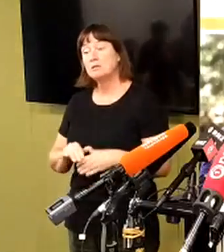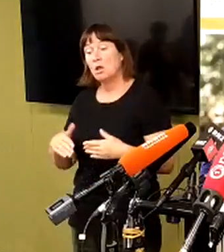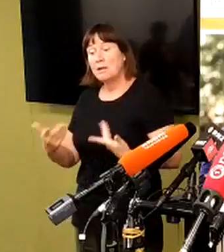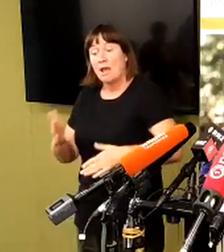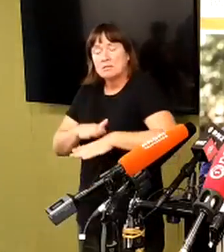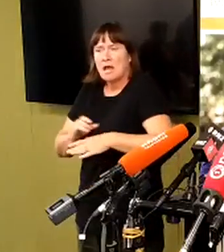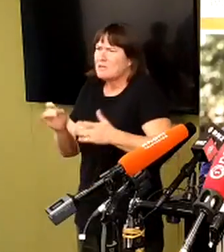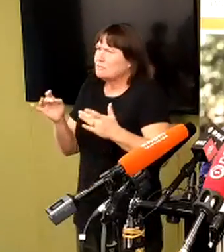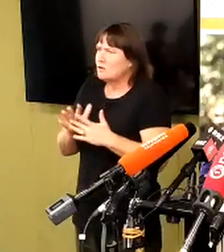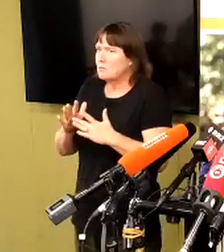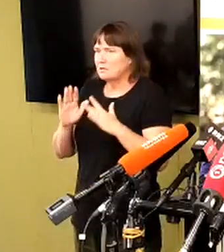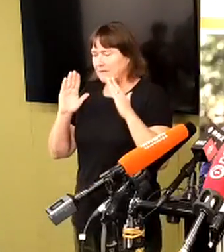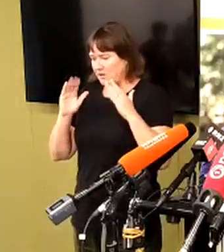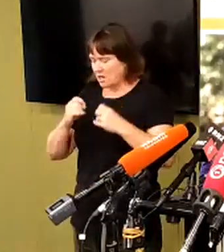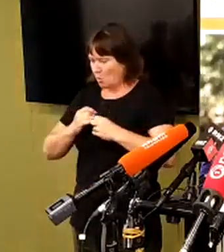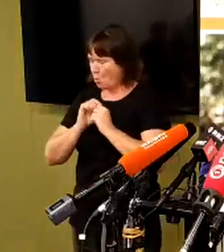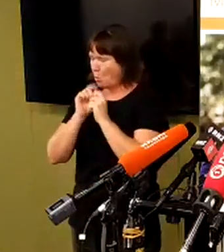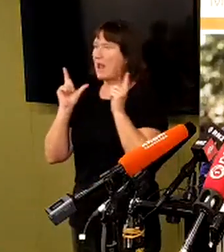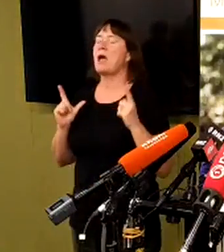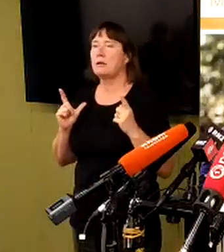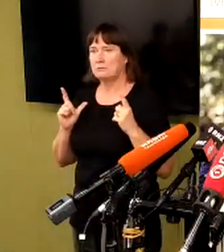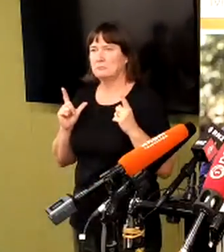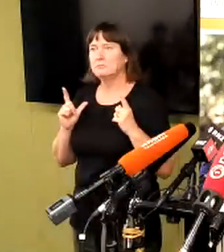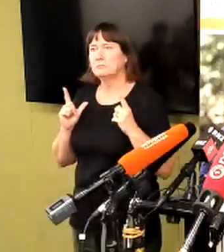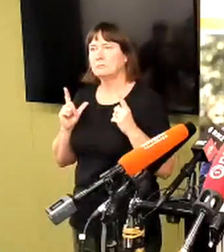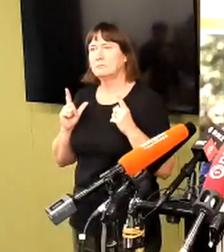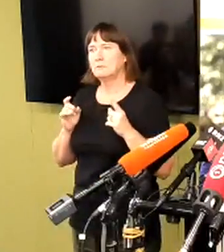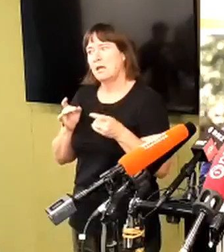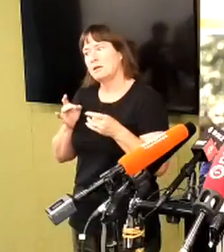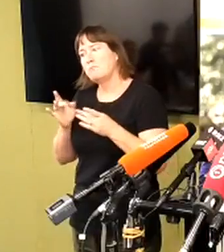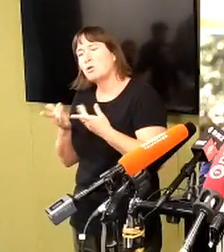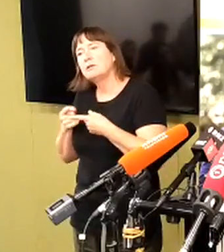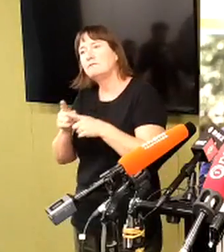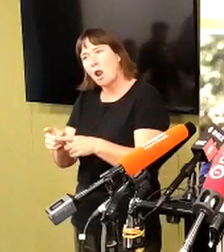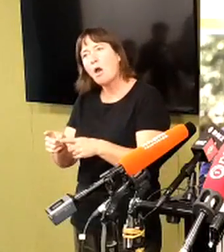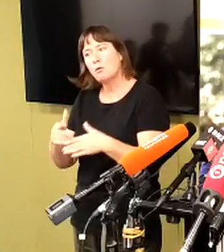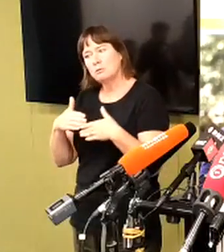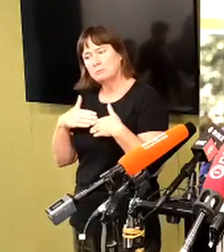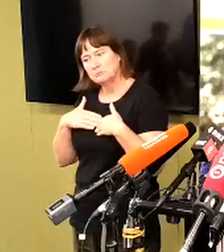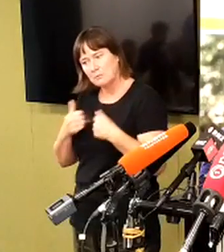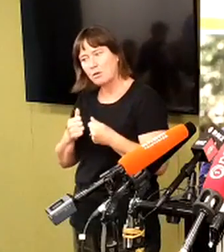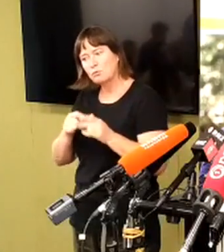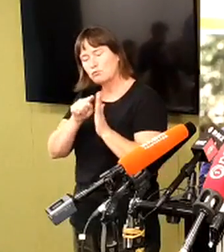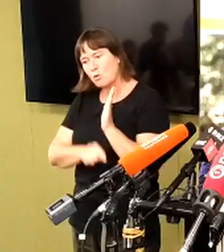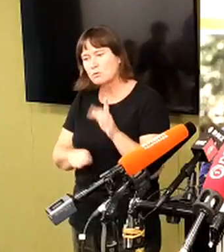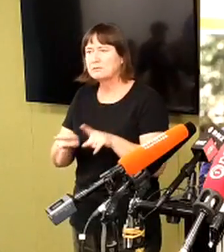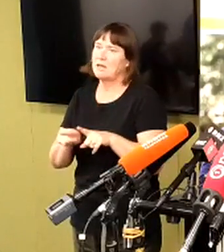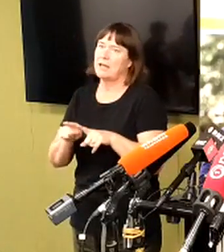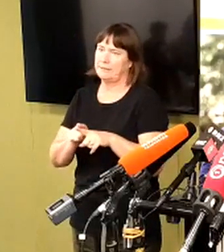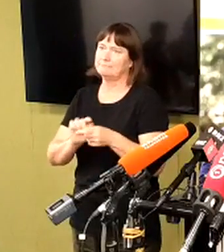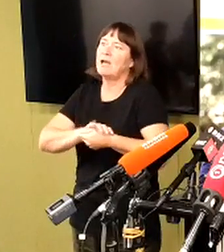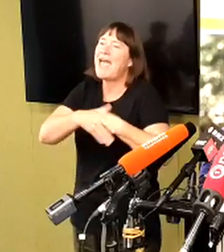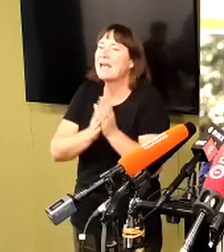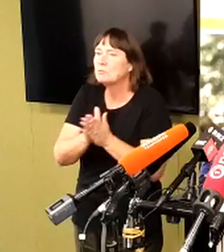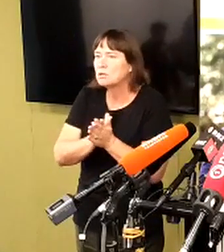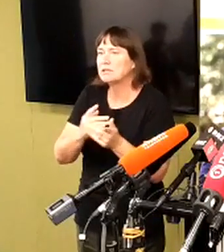other basic public health messages around hand washing and good cough and sneeze etiquette are imperative. Going back to